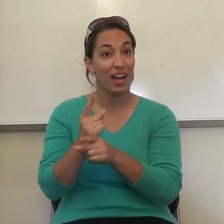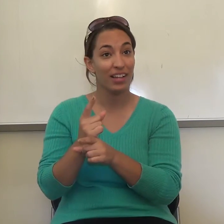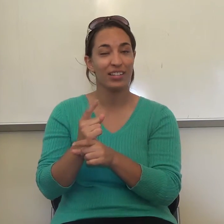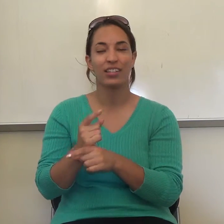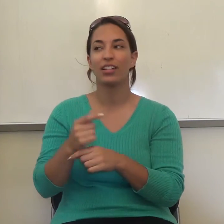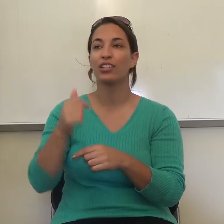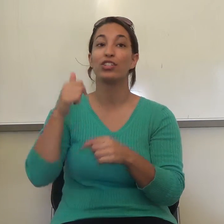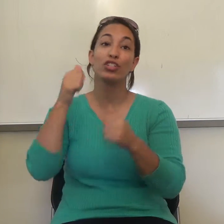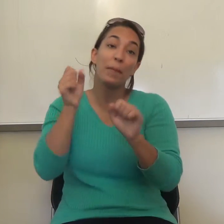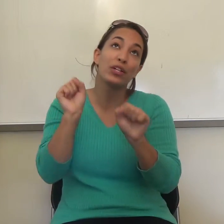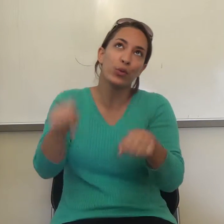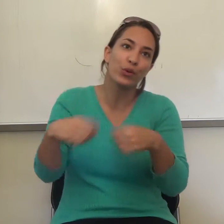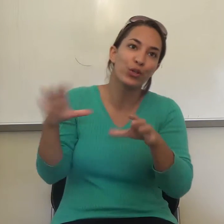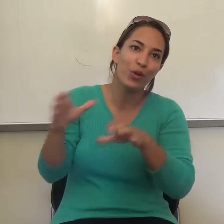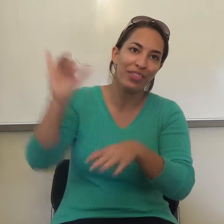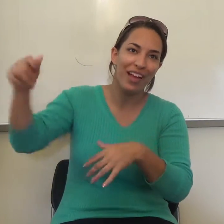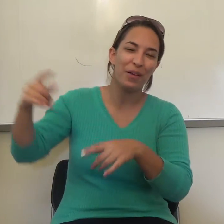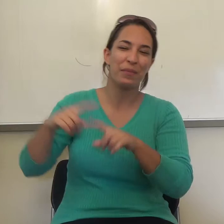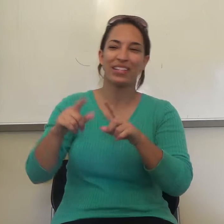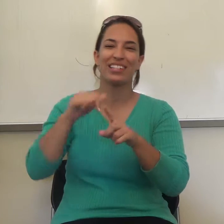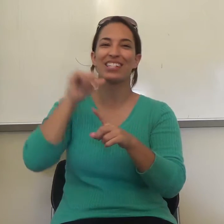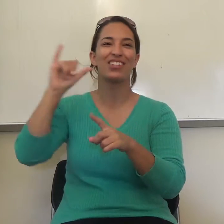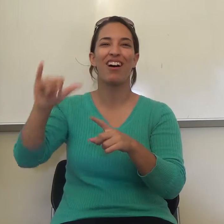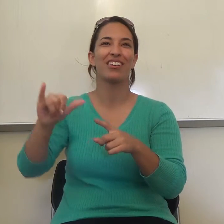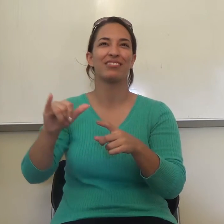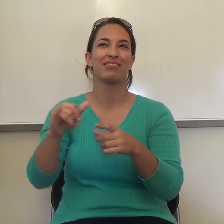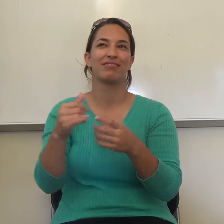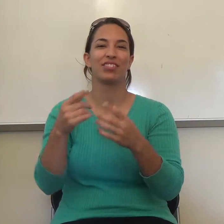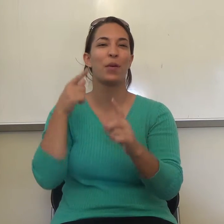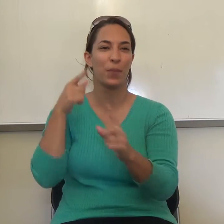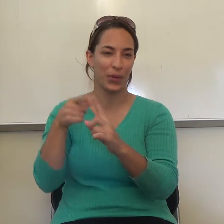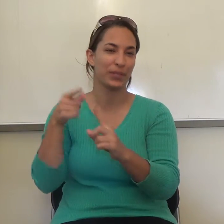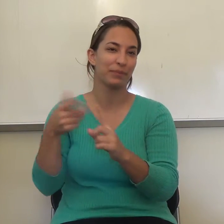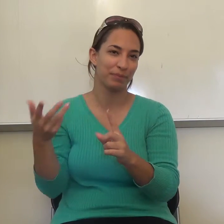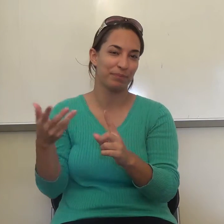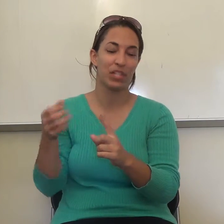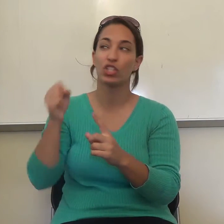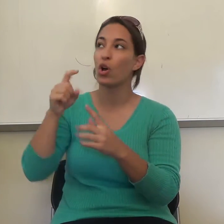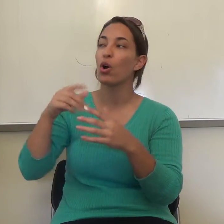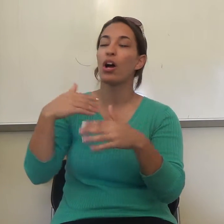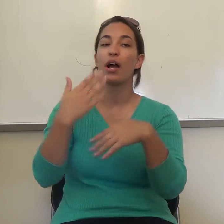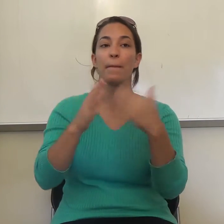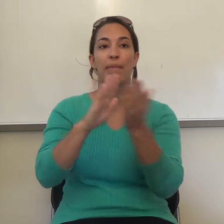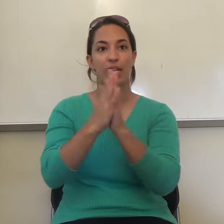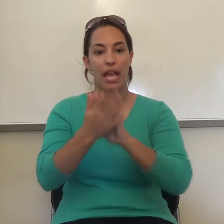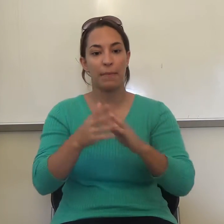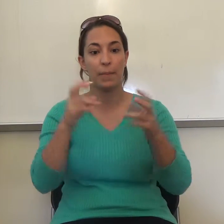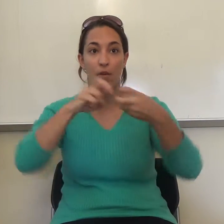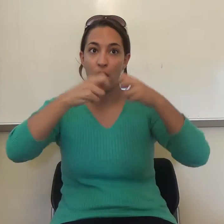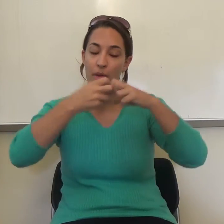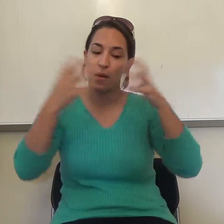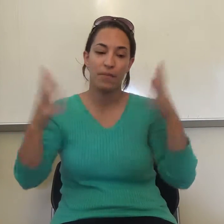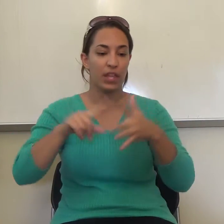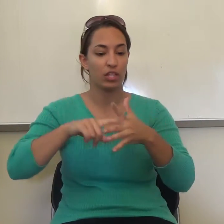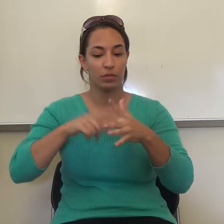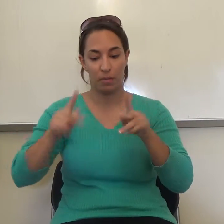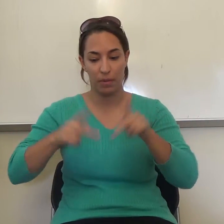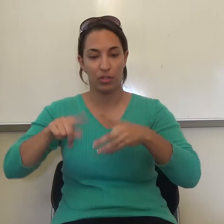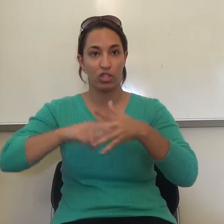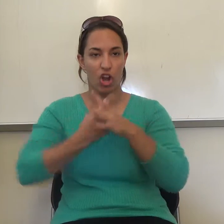on there, okay? So it became an issue, they started to sue gun manufacturers, and then this other stuff. There could